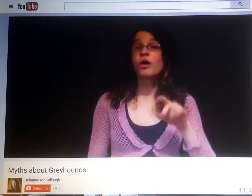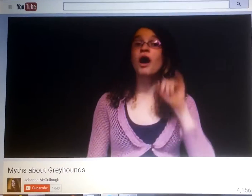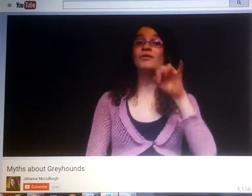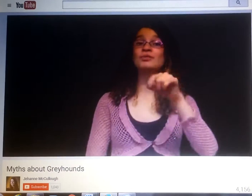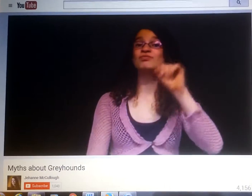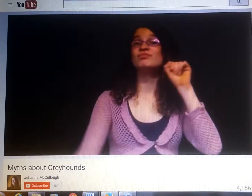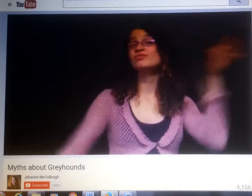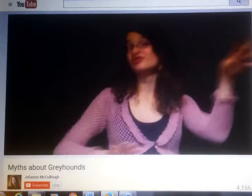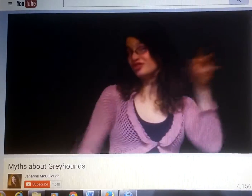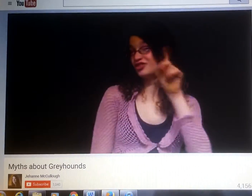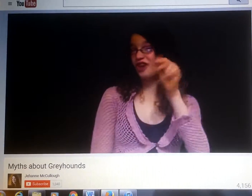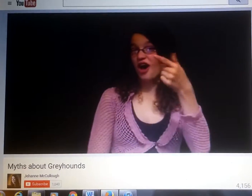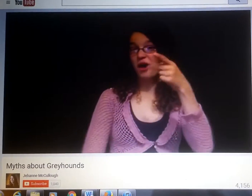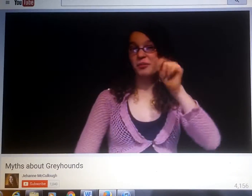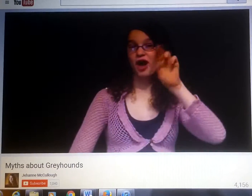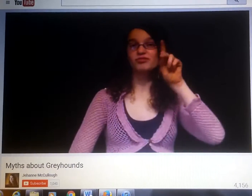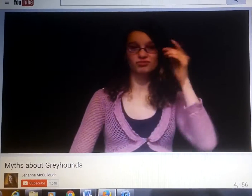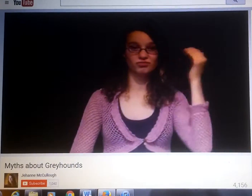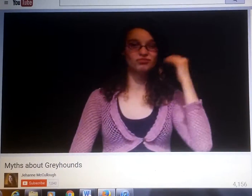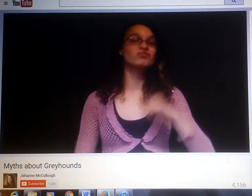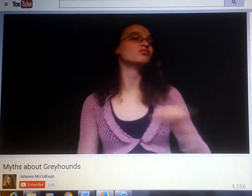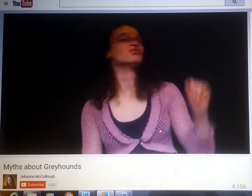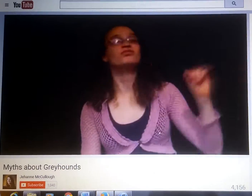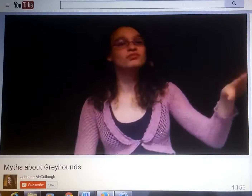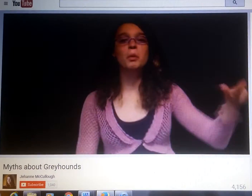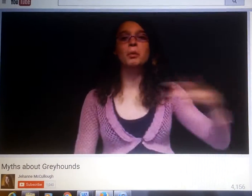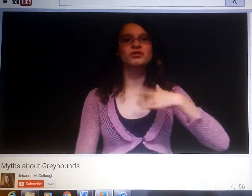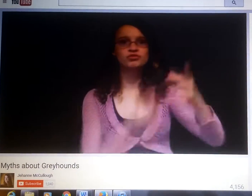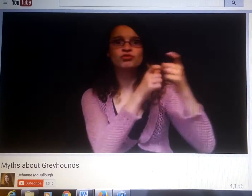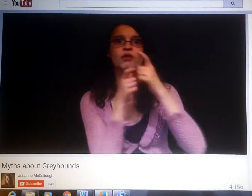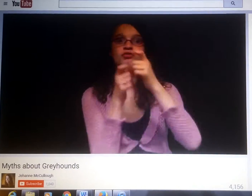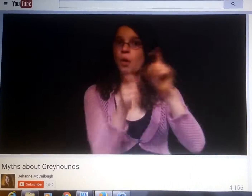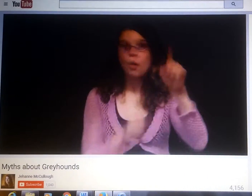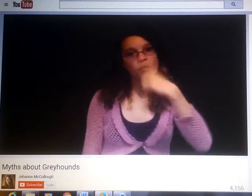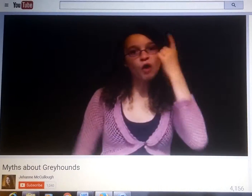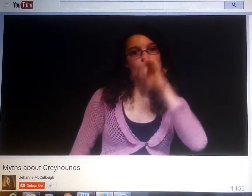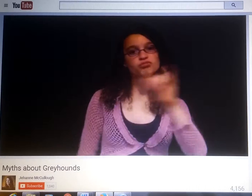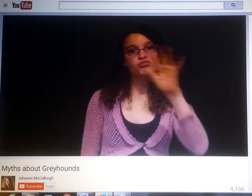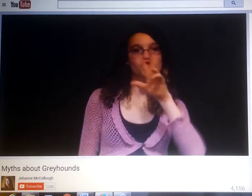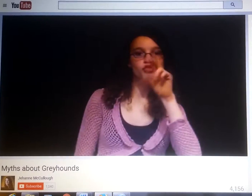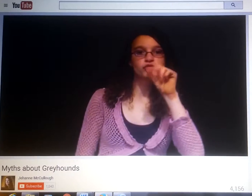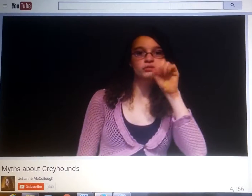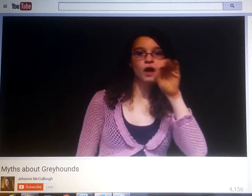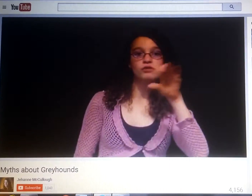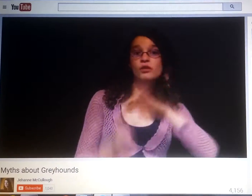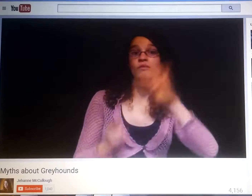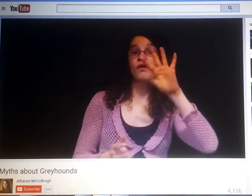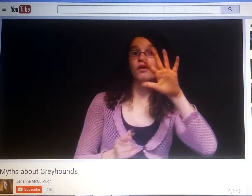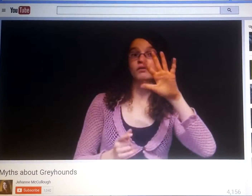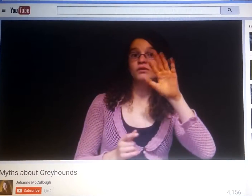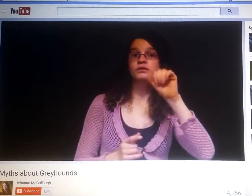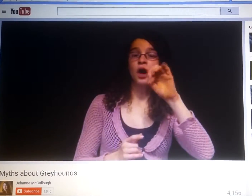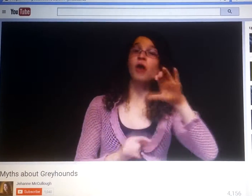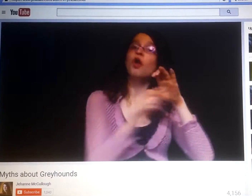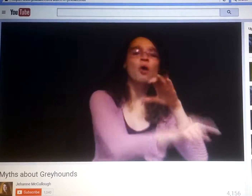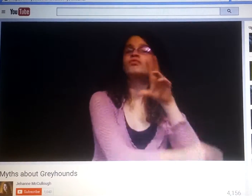good to have a greyhound because you could just take them to the dog park, and once they run around, they only run around for about 30 seconds,